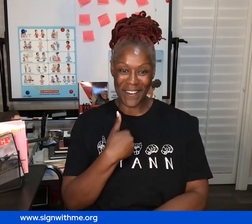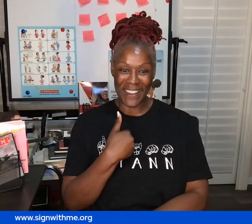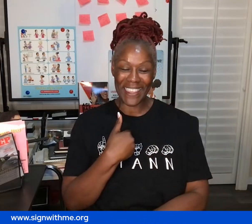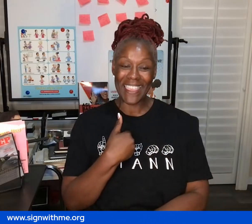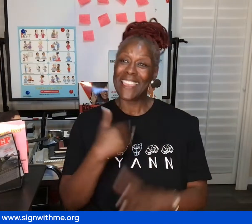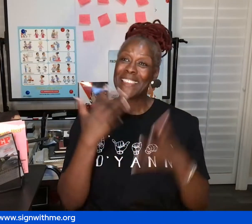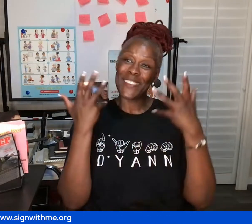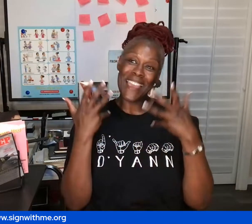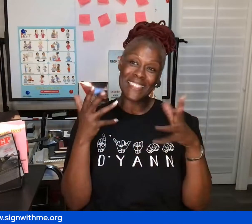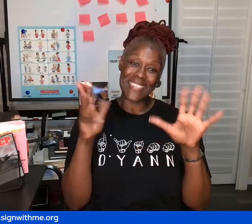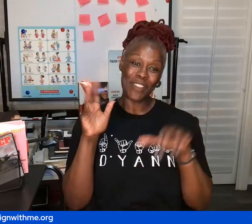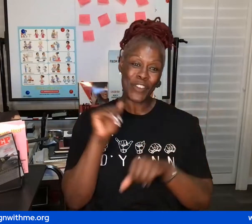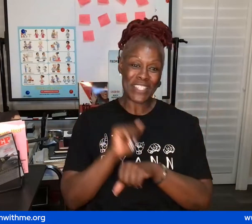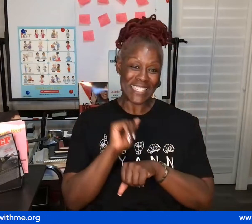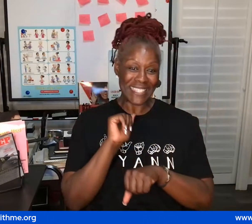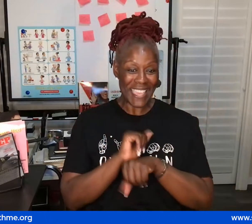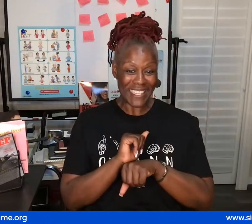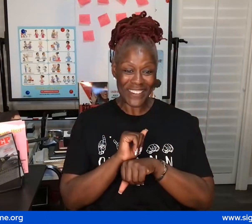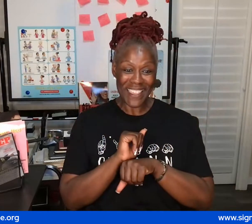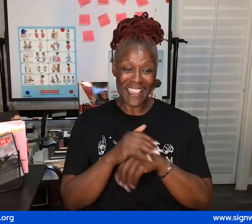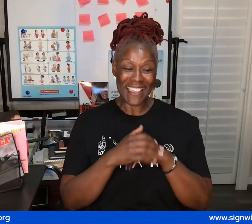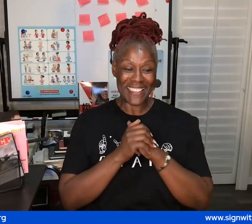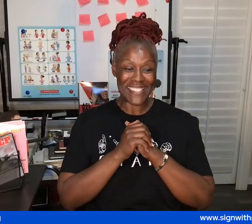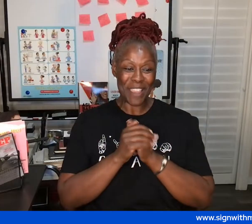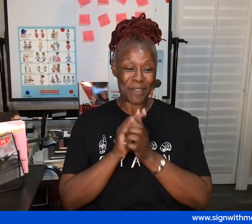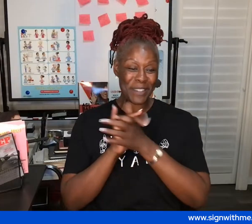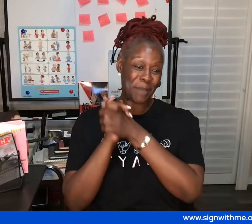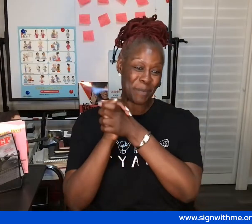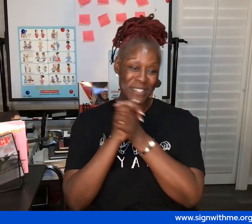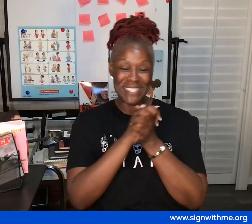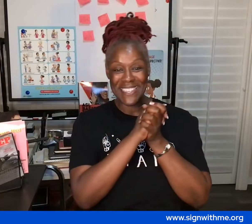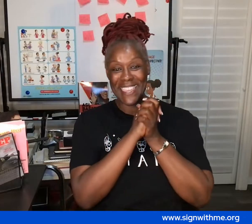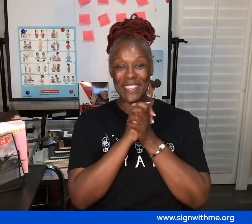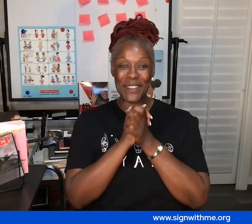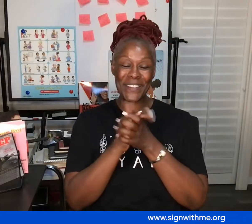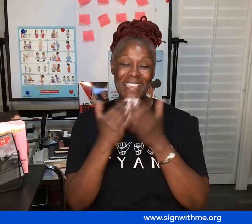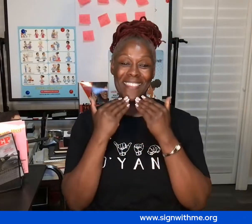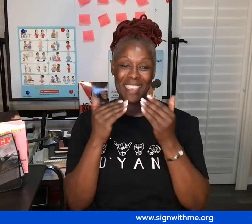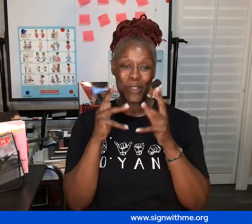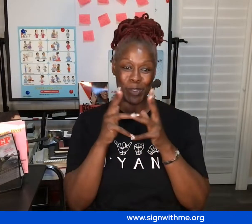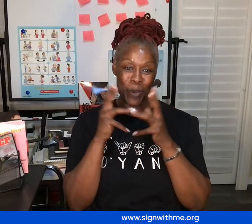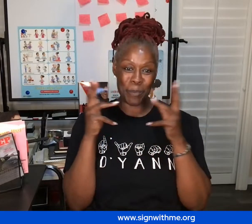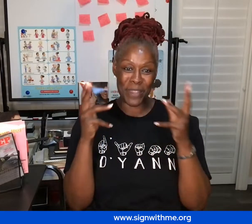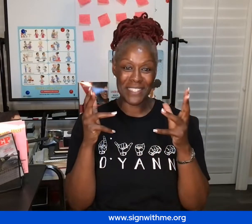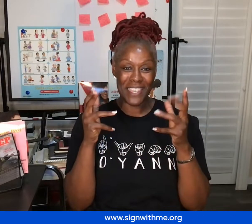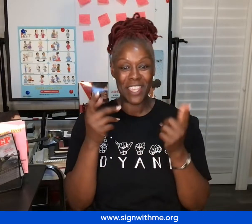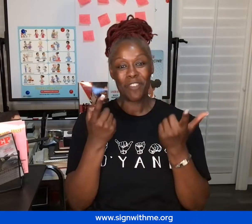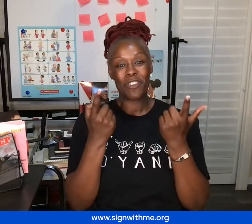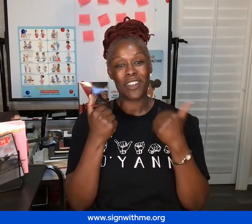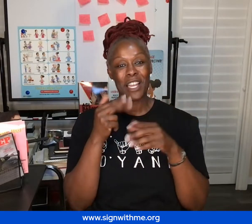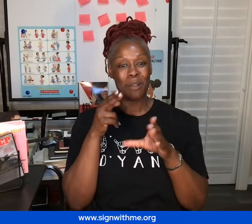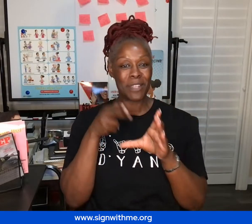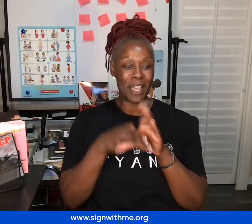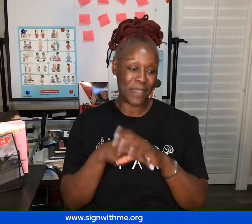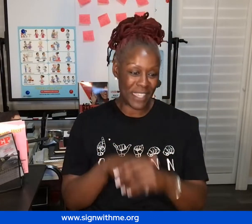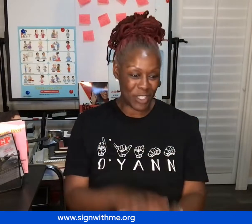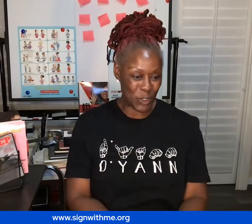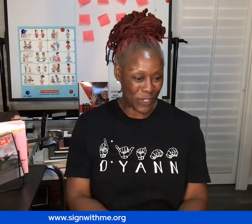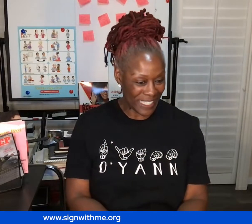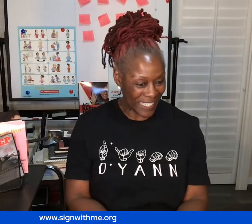right. So that's it for tonight, you guys. I really appreciate you, and I thank you so much for coming and joining